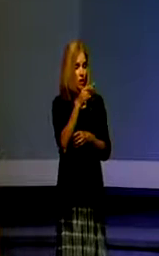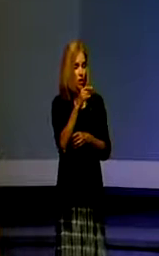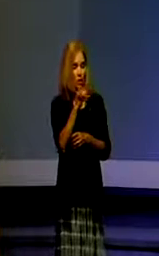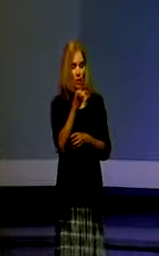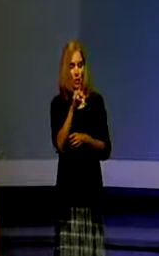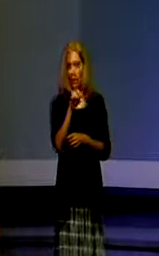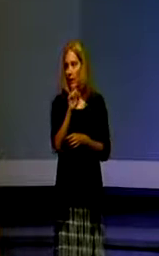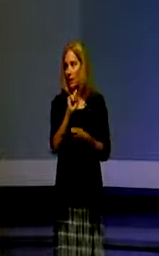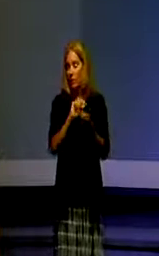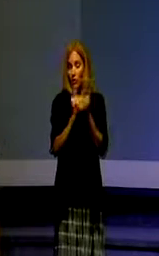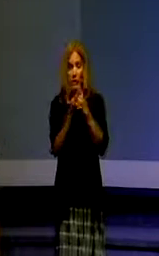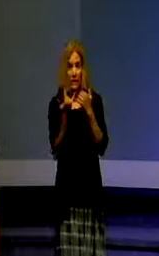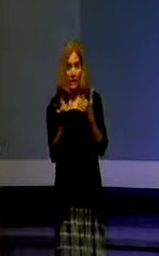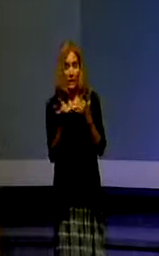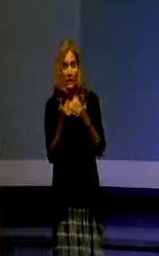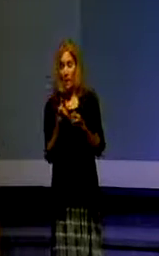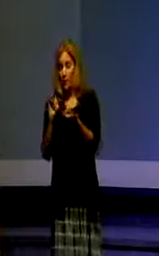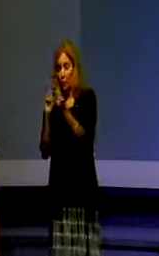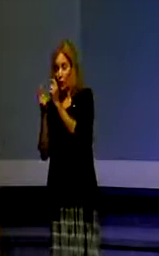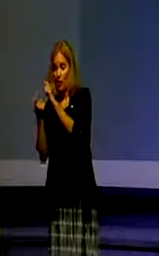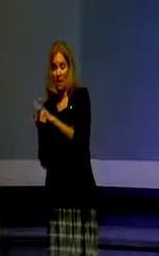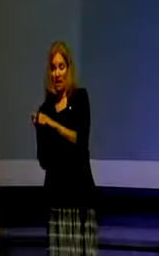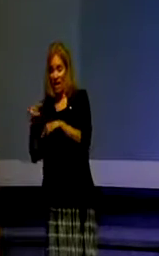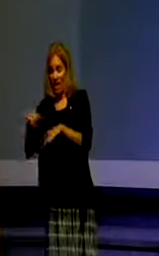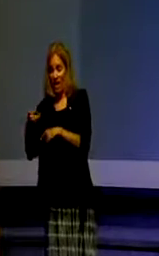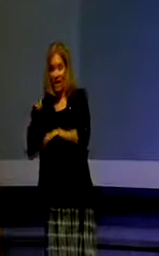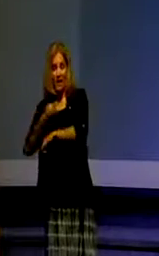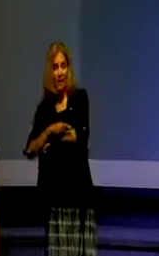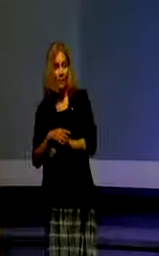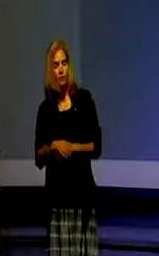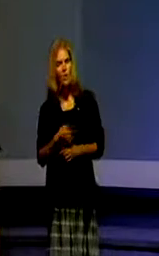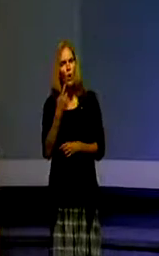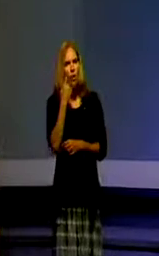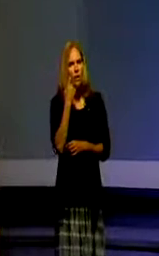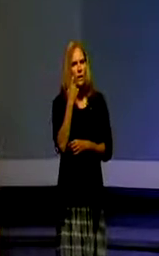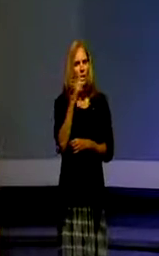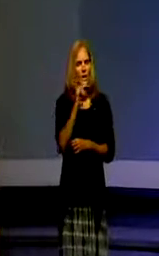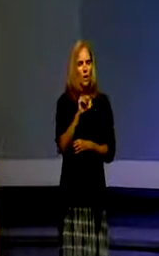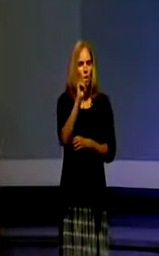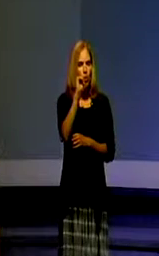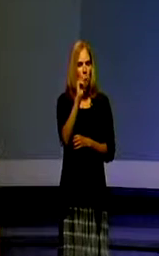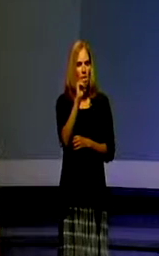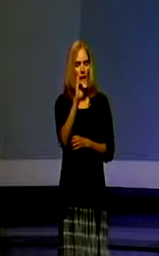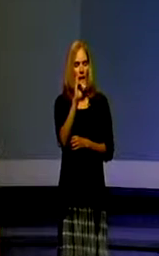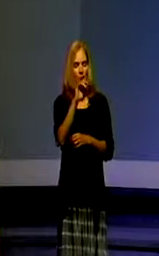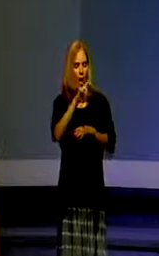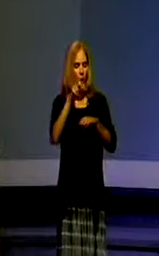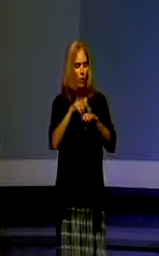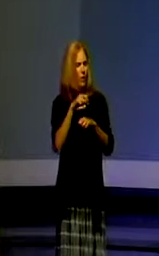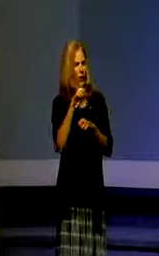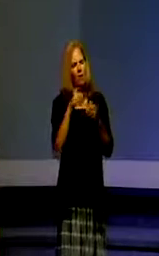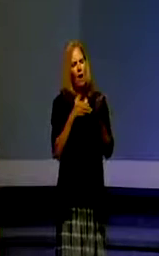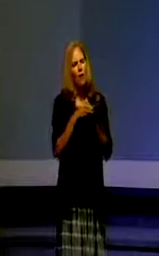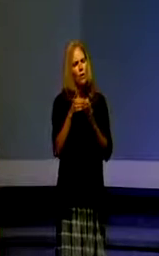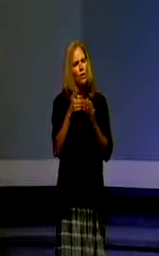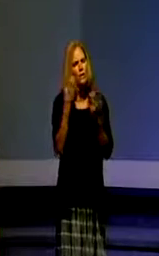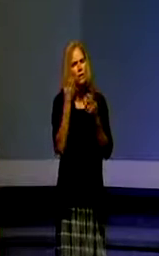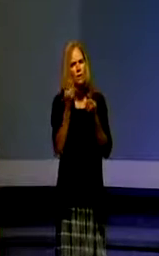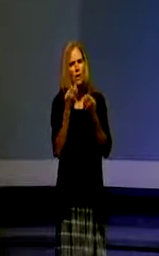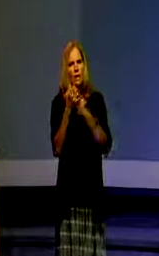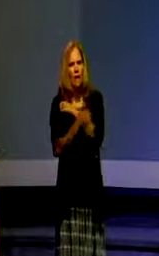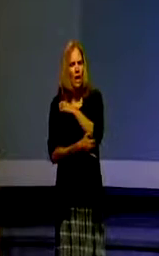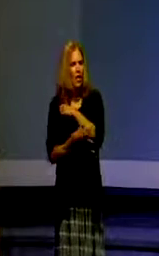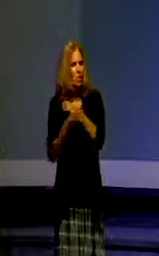get translated today, and I was being translated that day recently in Northern Ireland and England. We don't often get to see much of the